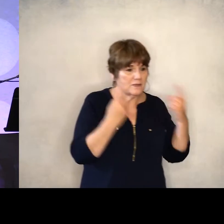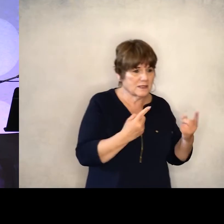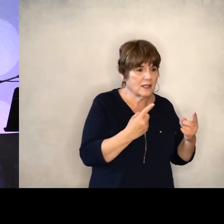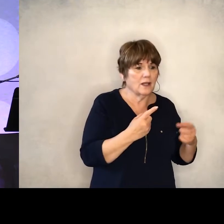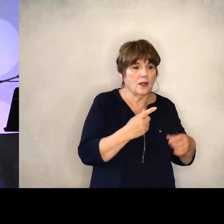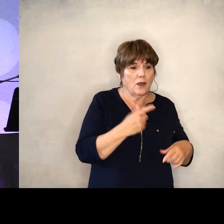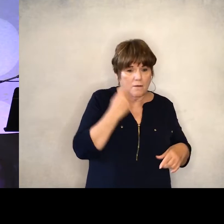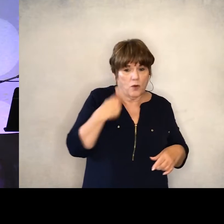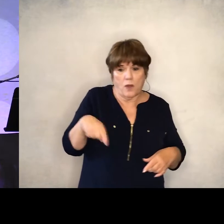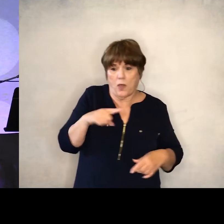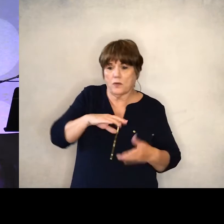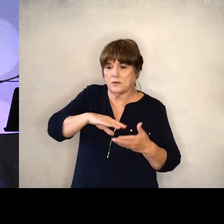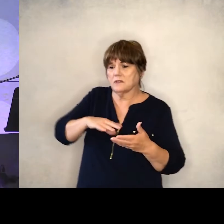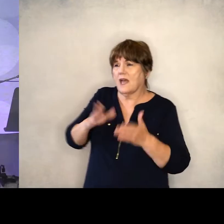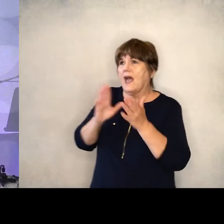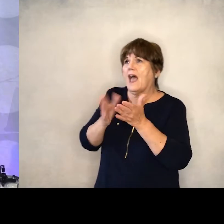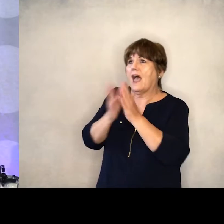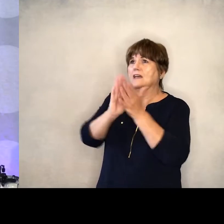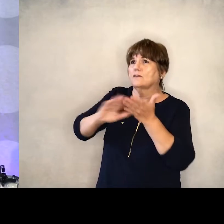lives.